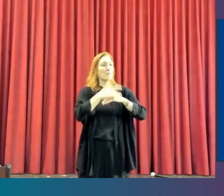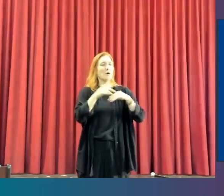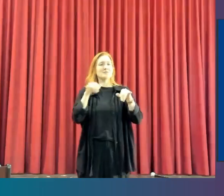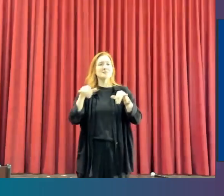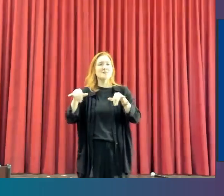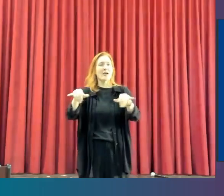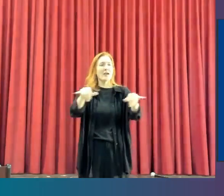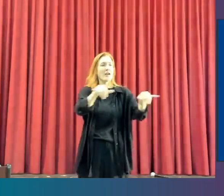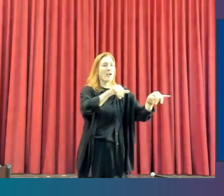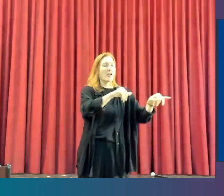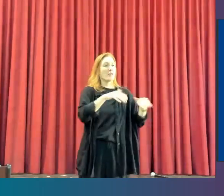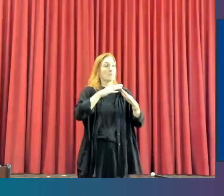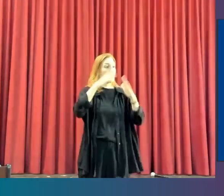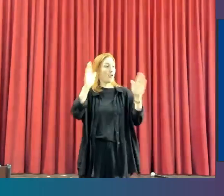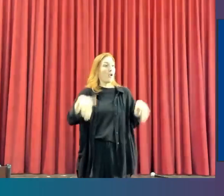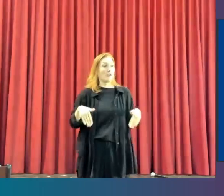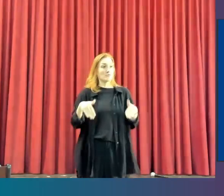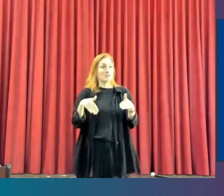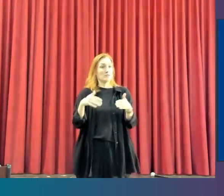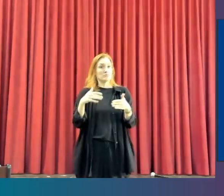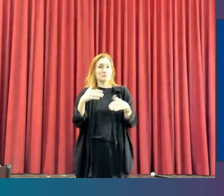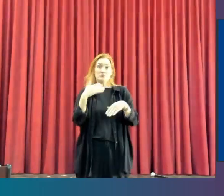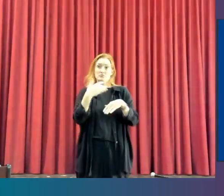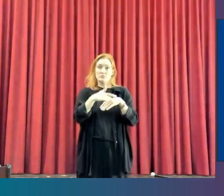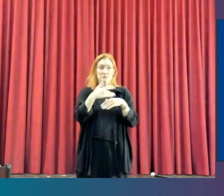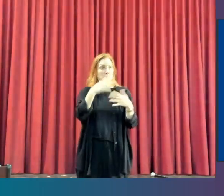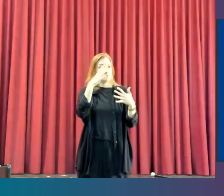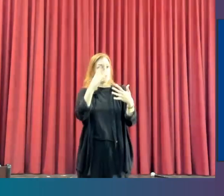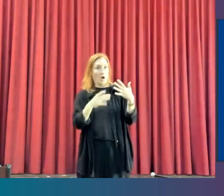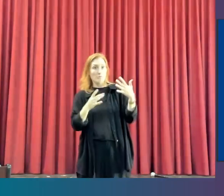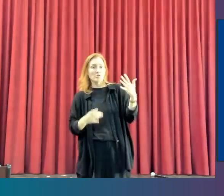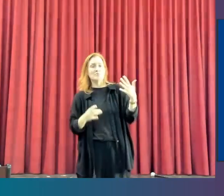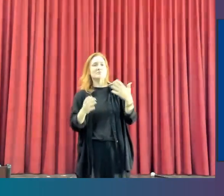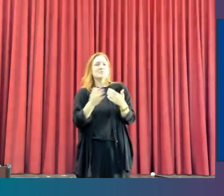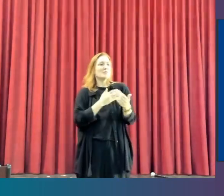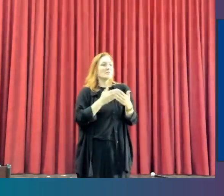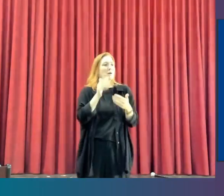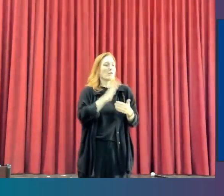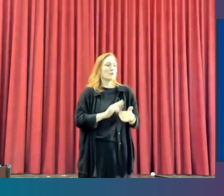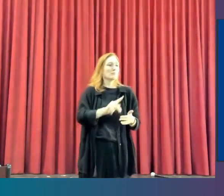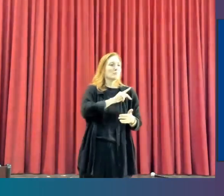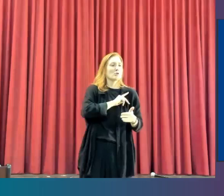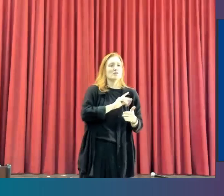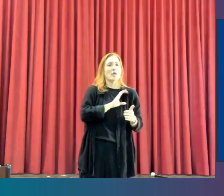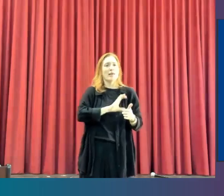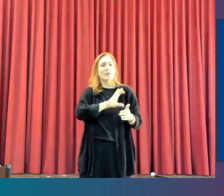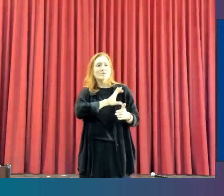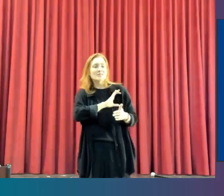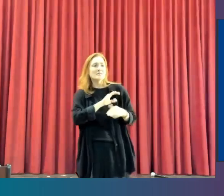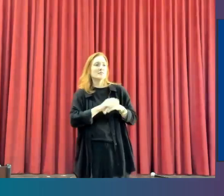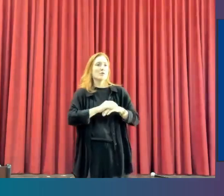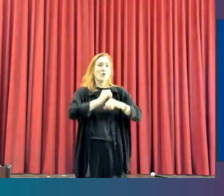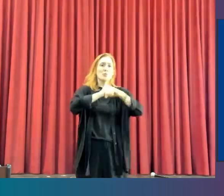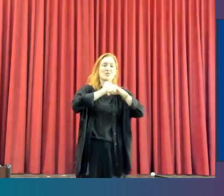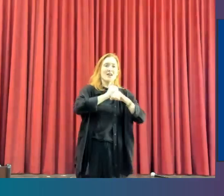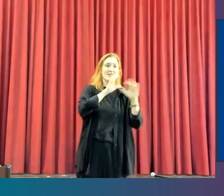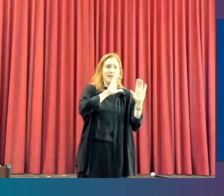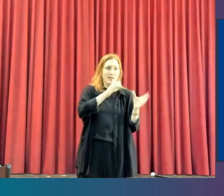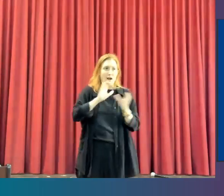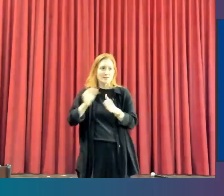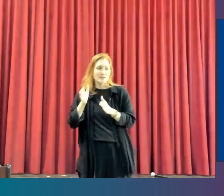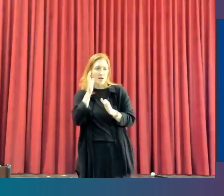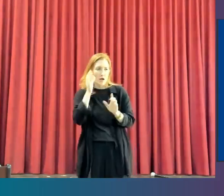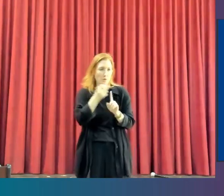housing choices, regardless of personal characteristics or protected classes that we're going to talk